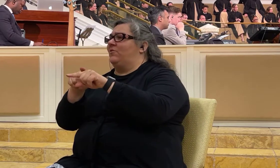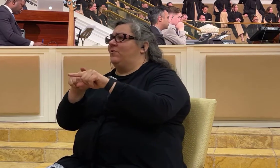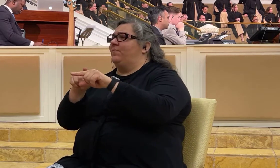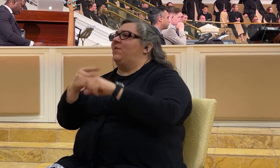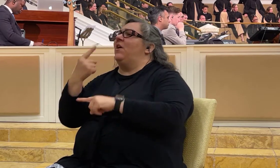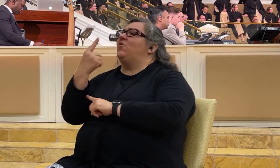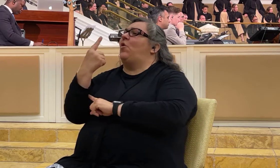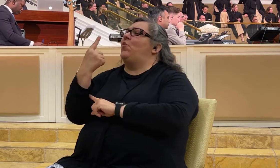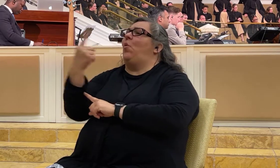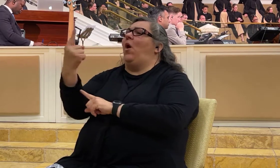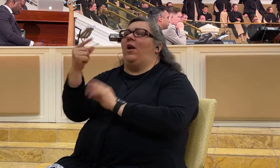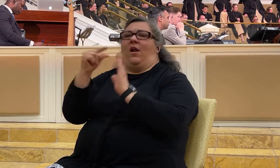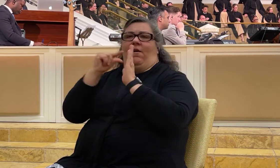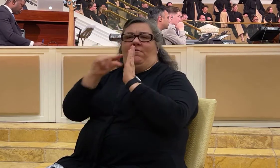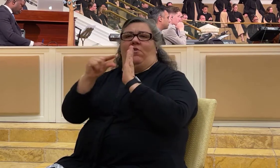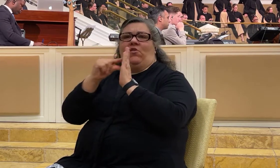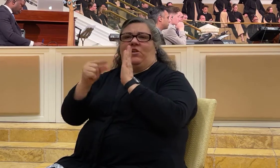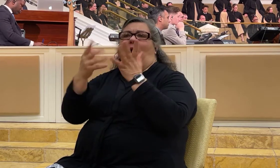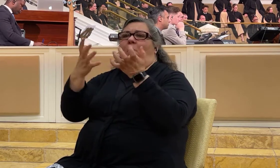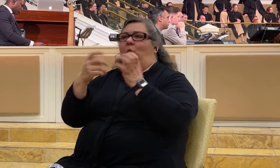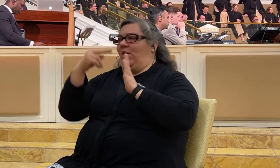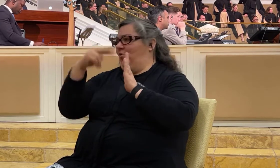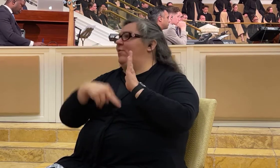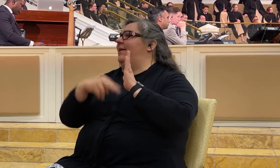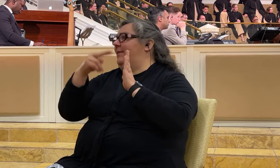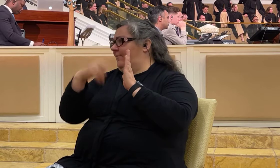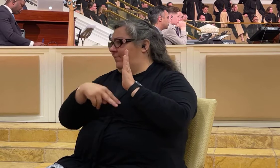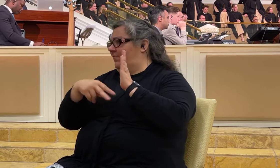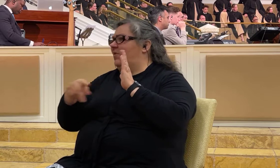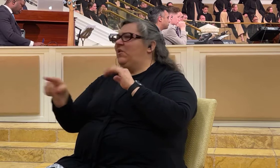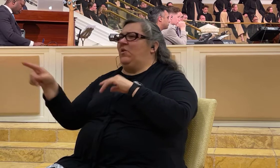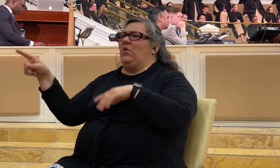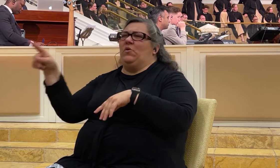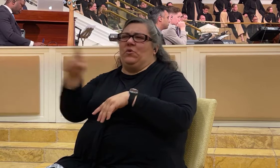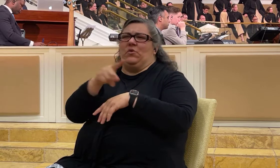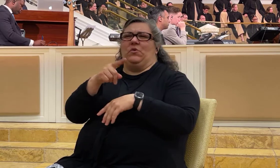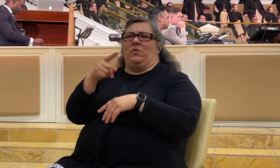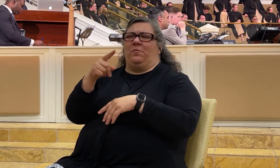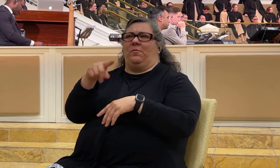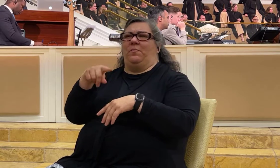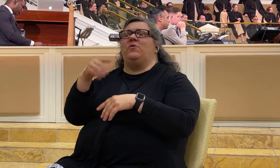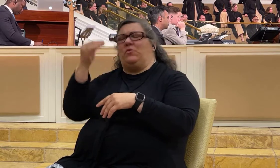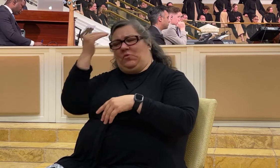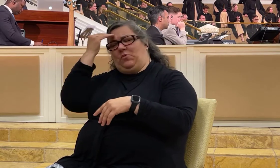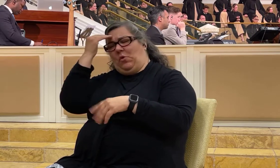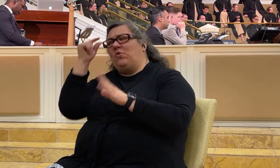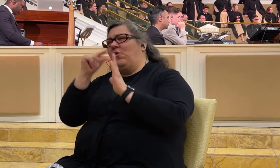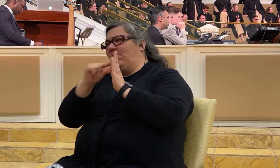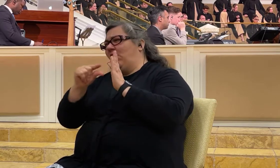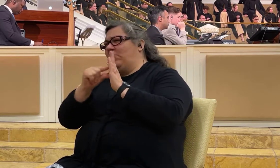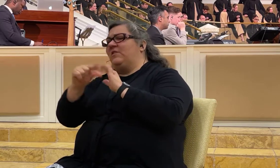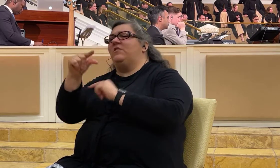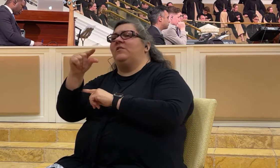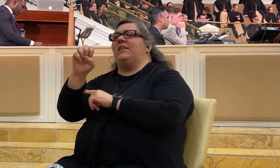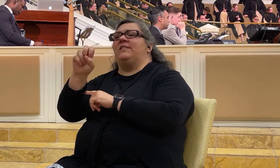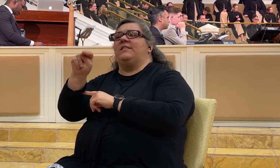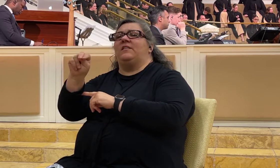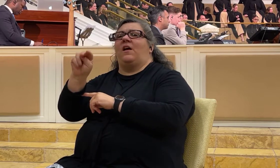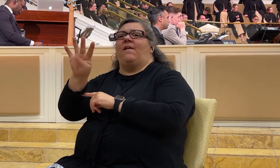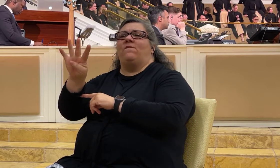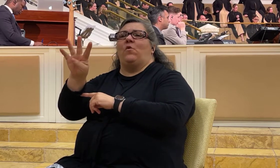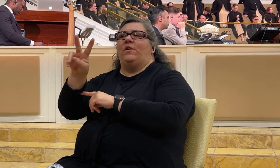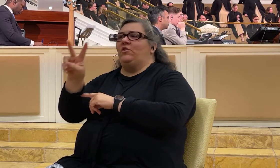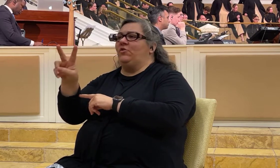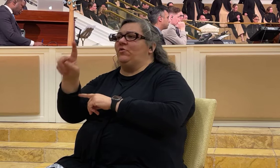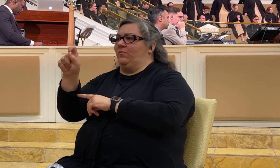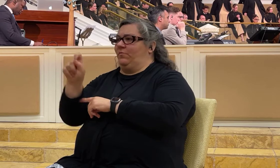one scripture to you tonight that you will probably be somewhat familiar with, in Genesis chapter 42